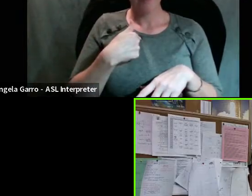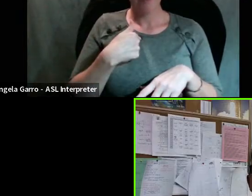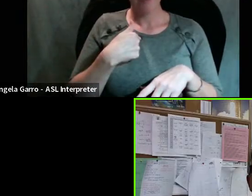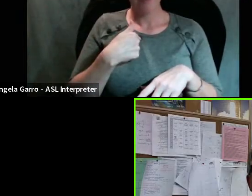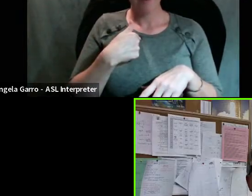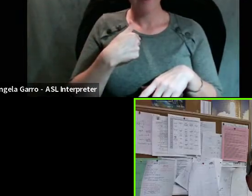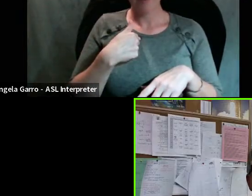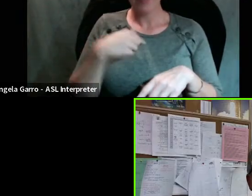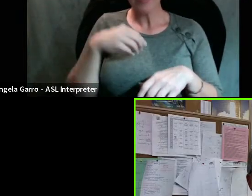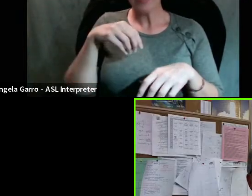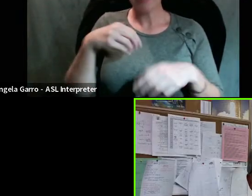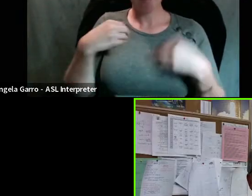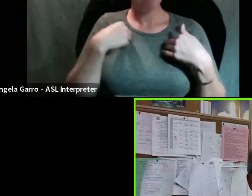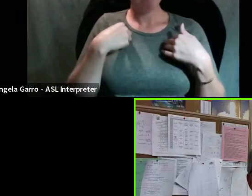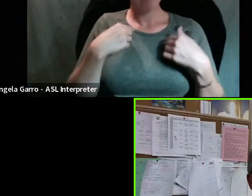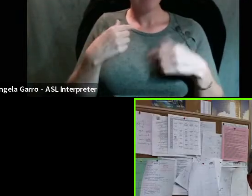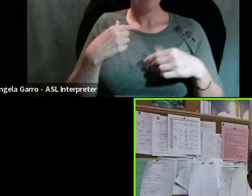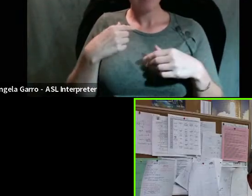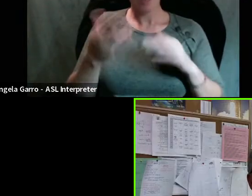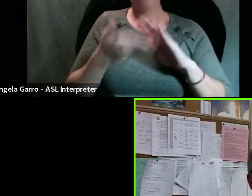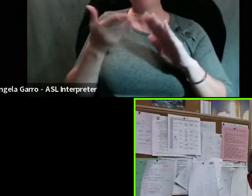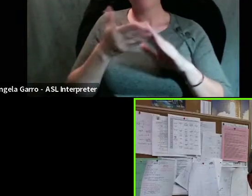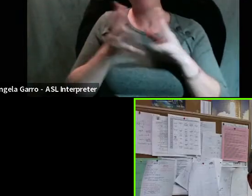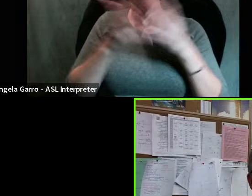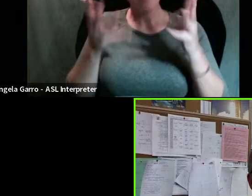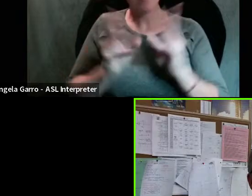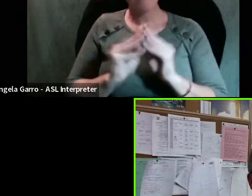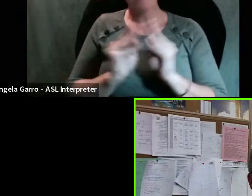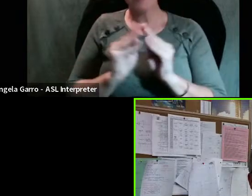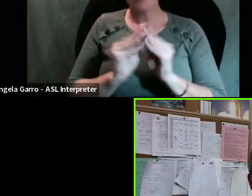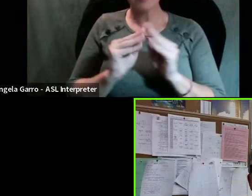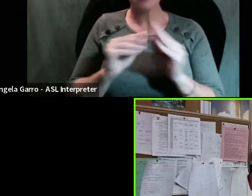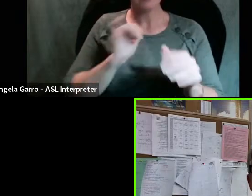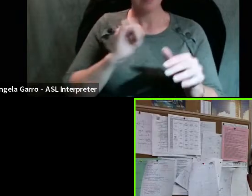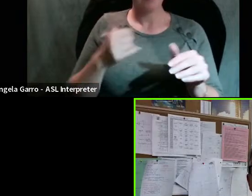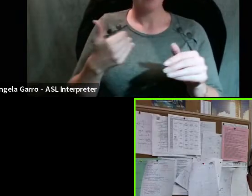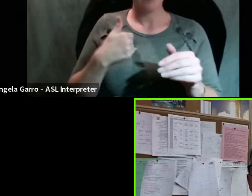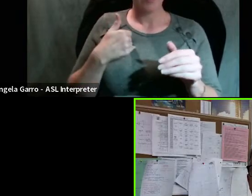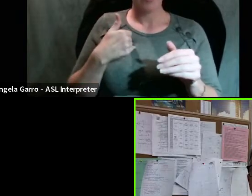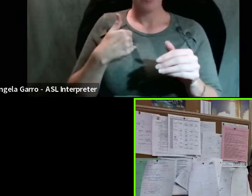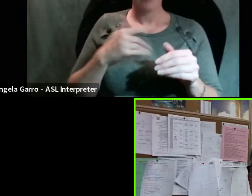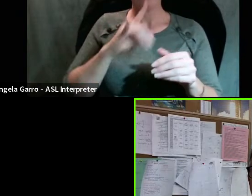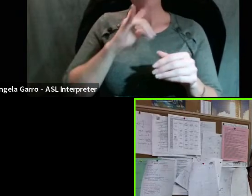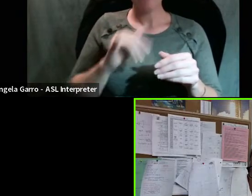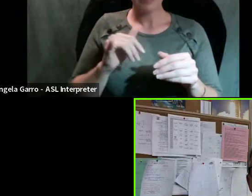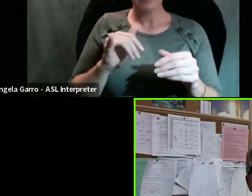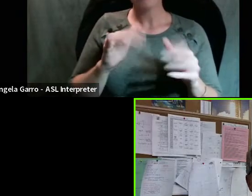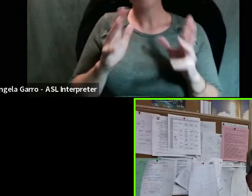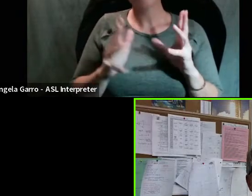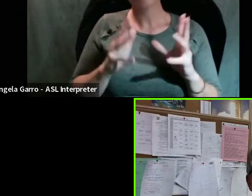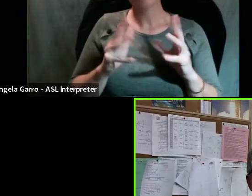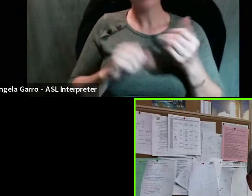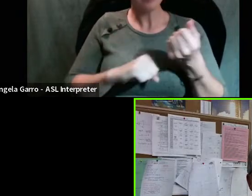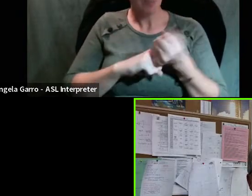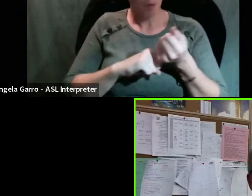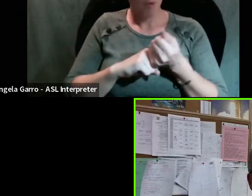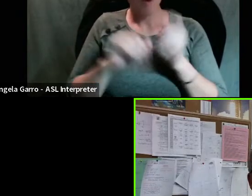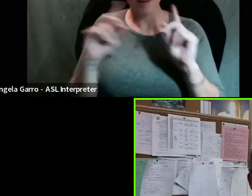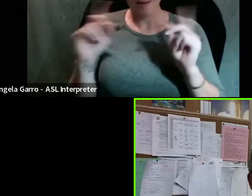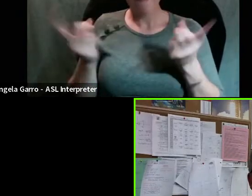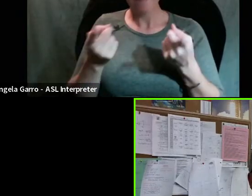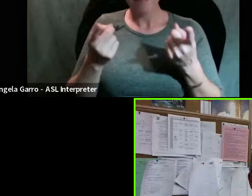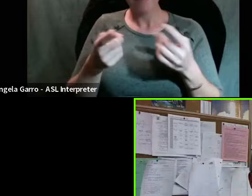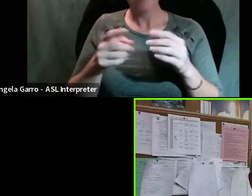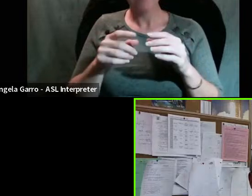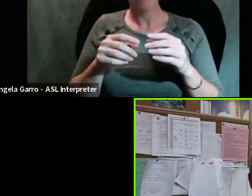In my capacity, I run a lot of meetings, and I have a really supportive staff